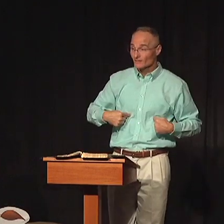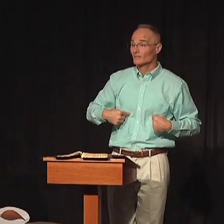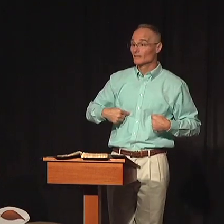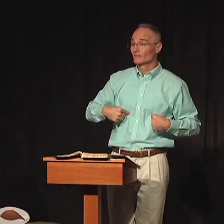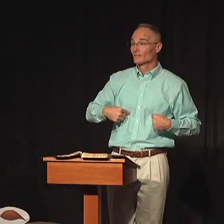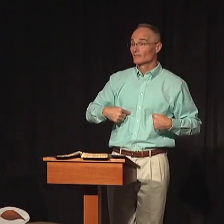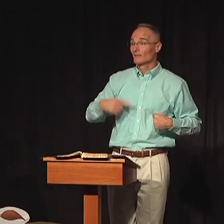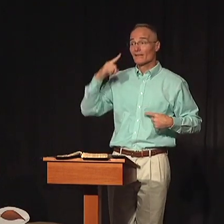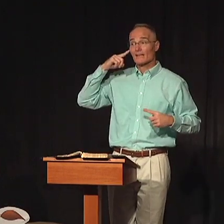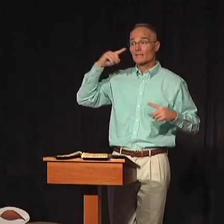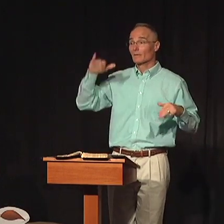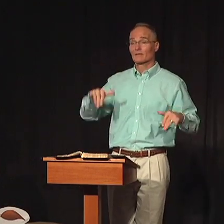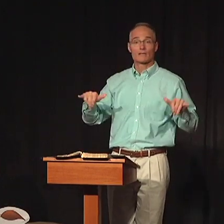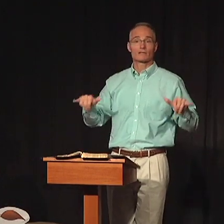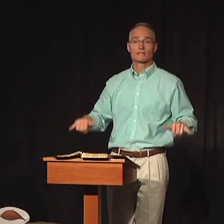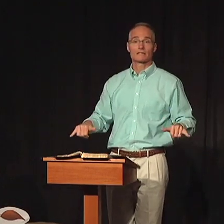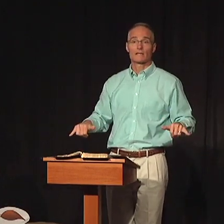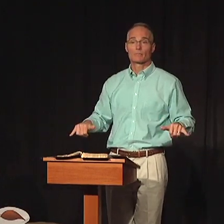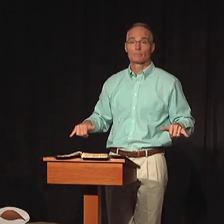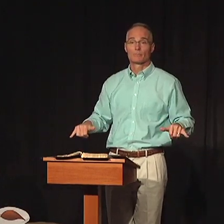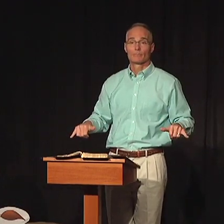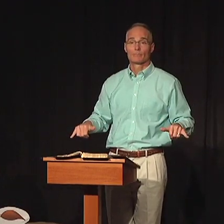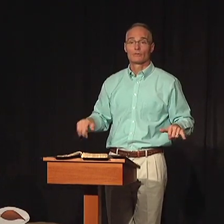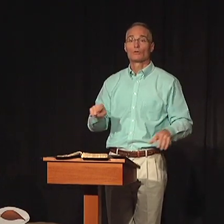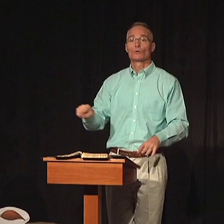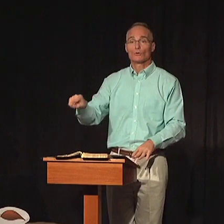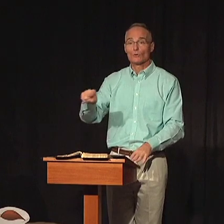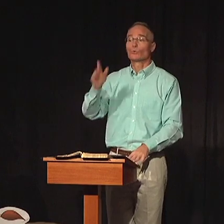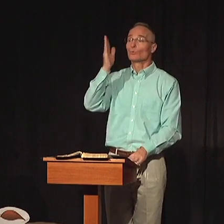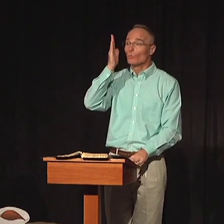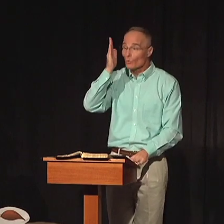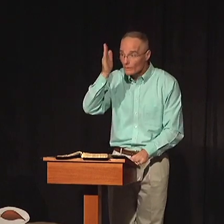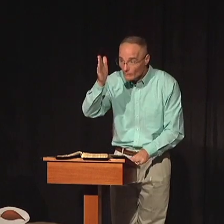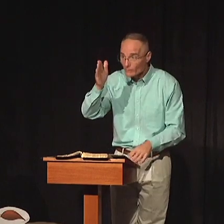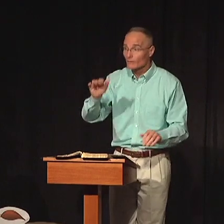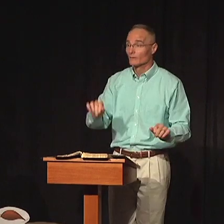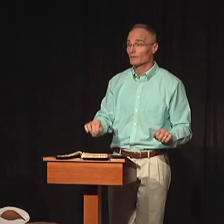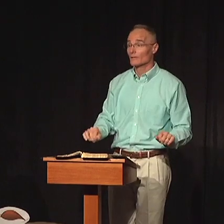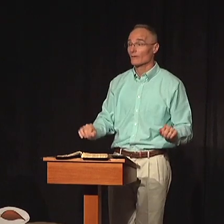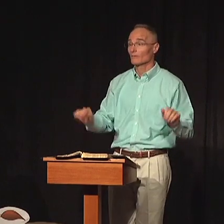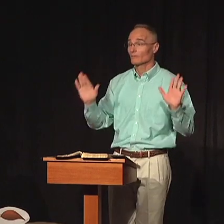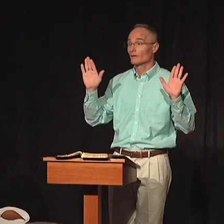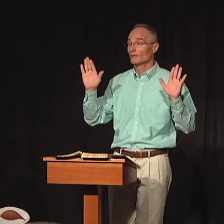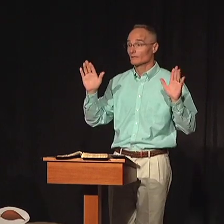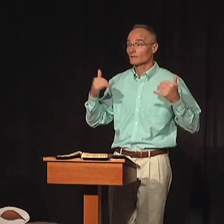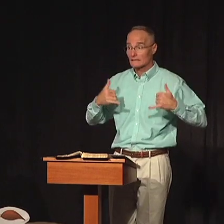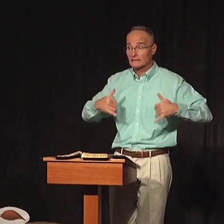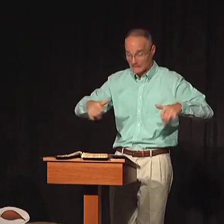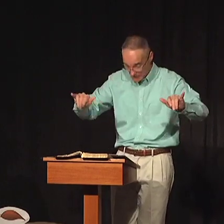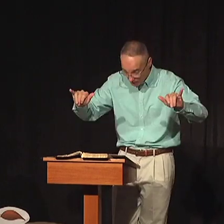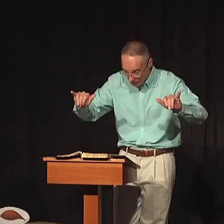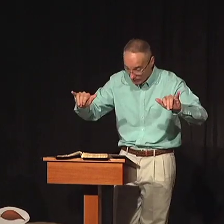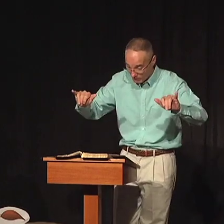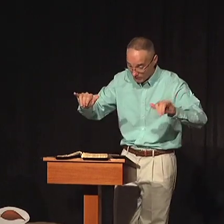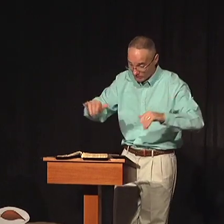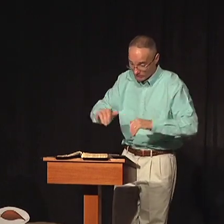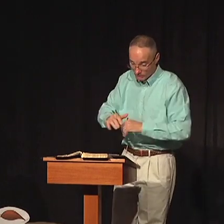But in you as a priest, the expectations are the same. You will make a sacrifice still.